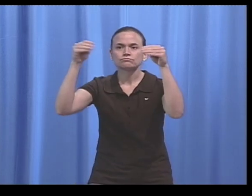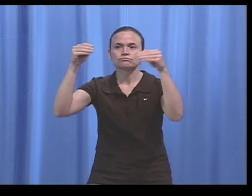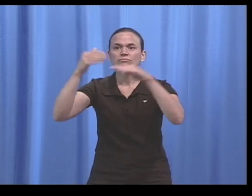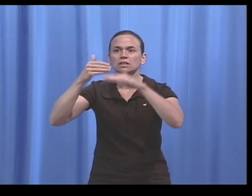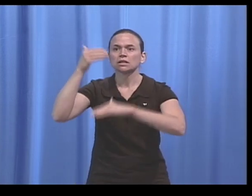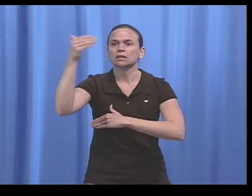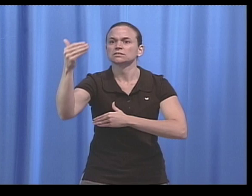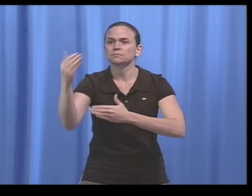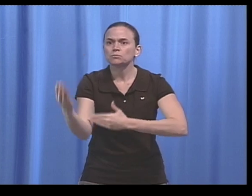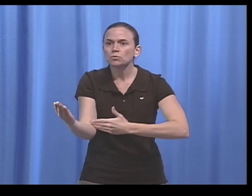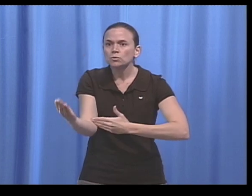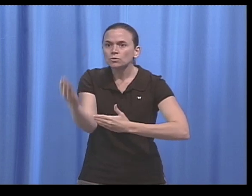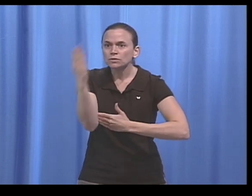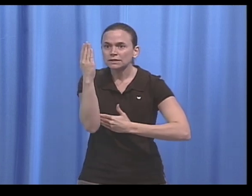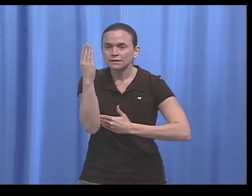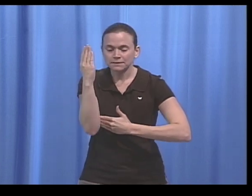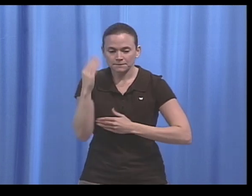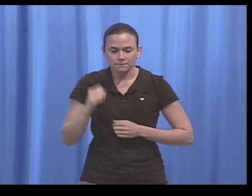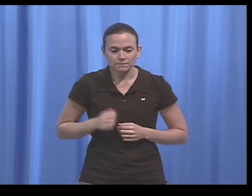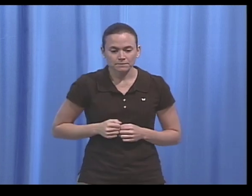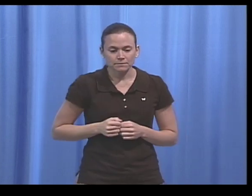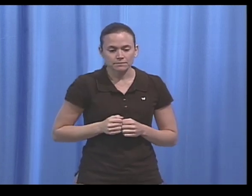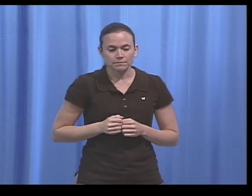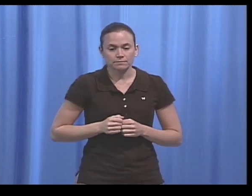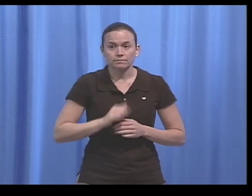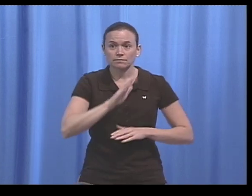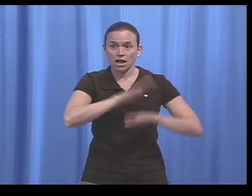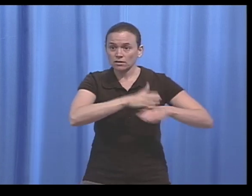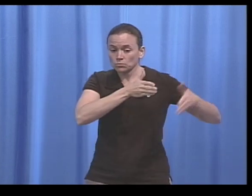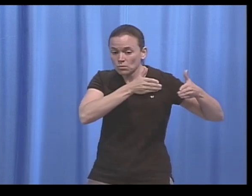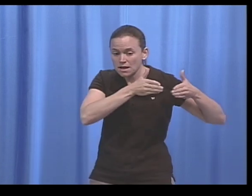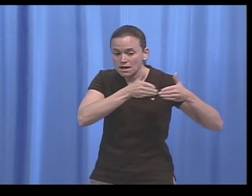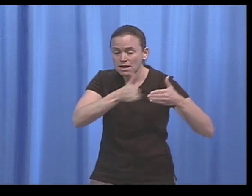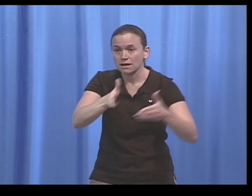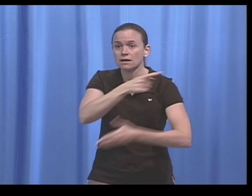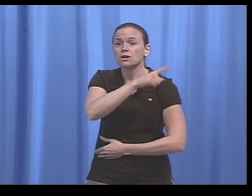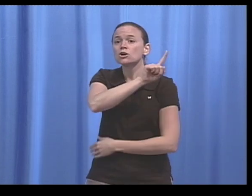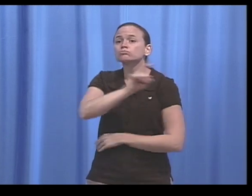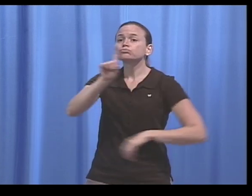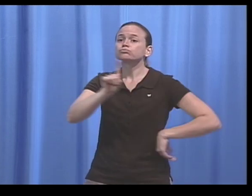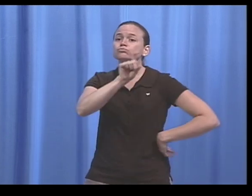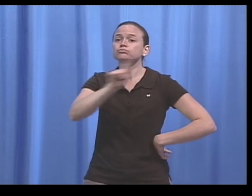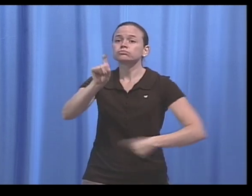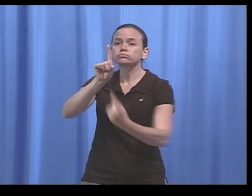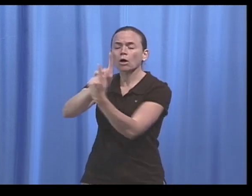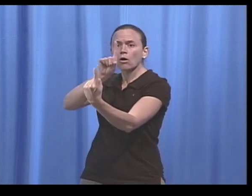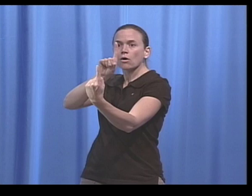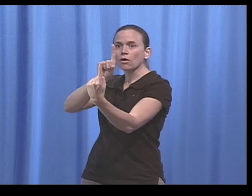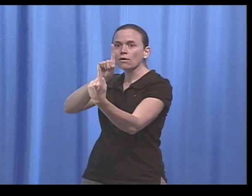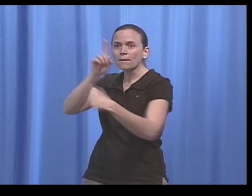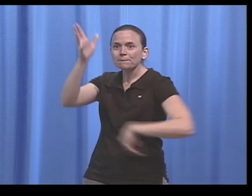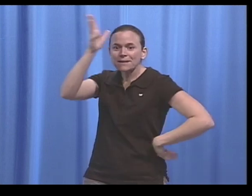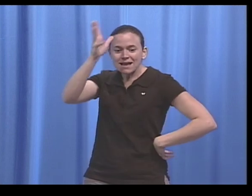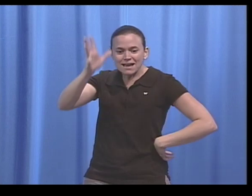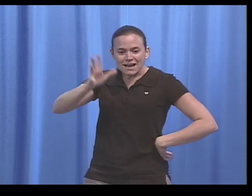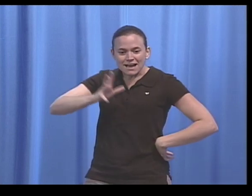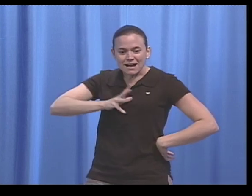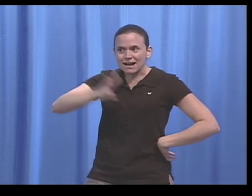off for market the very next morning. On the way, he met a man